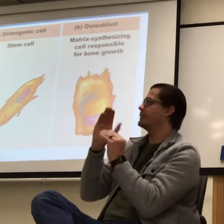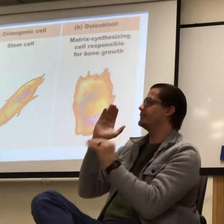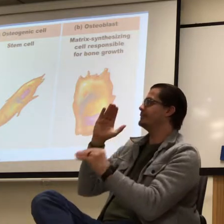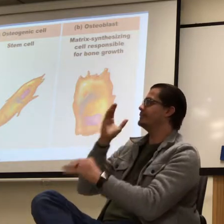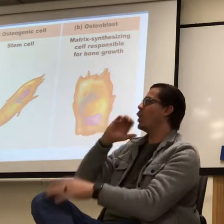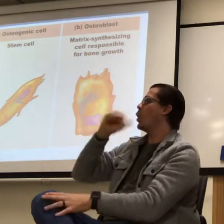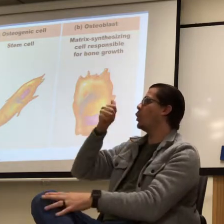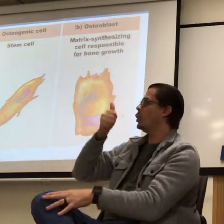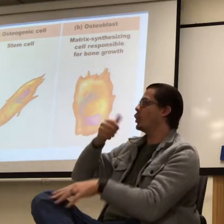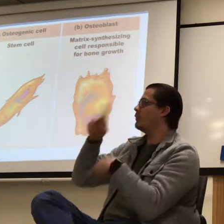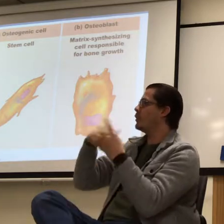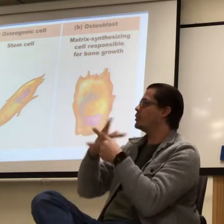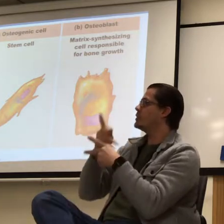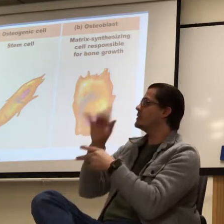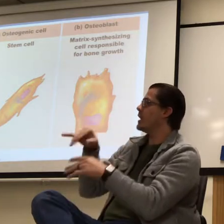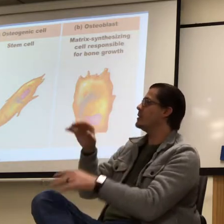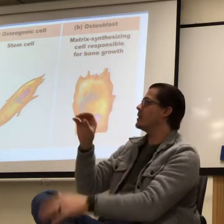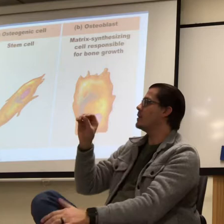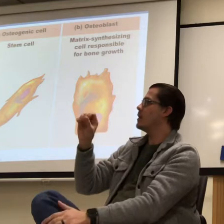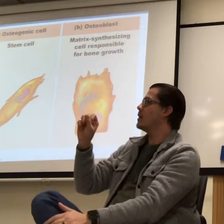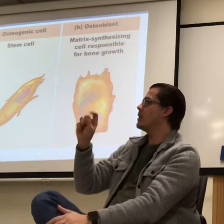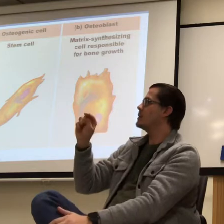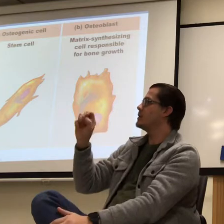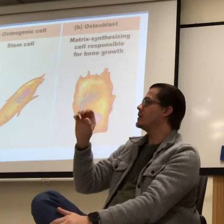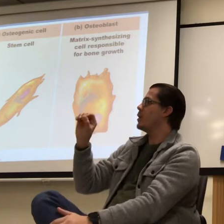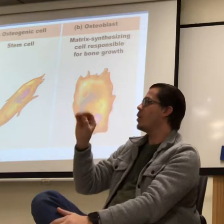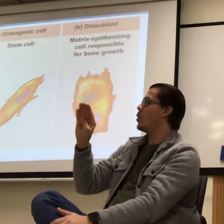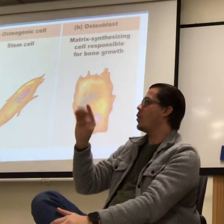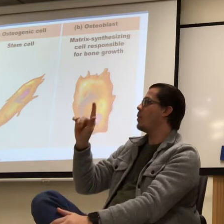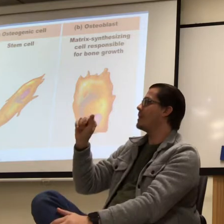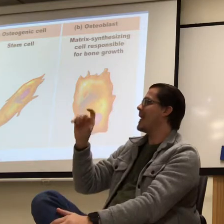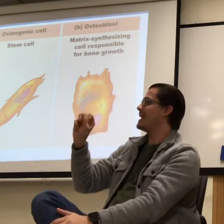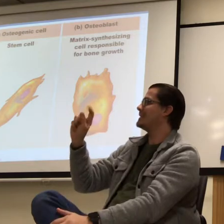an osteoblast, the next frame there.